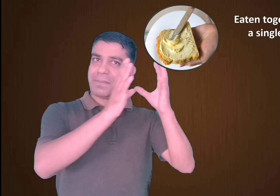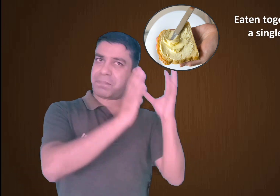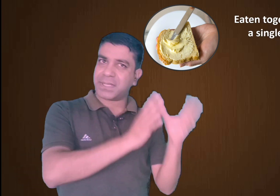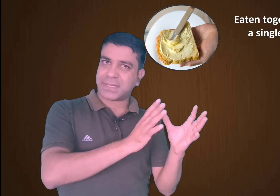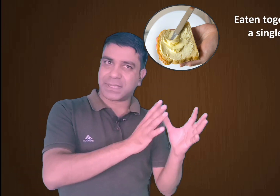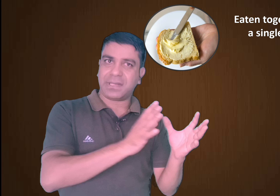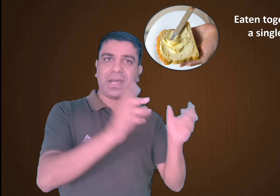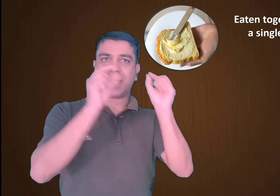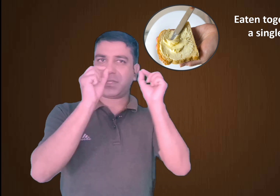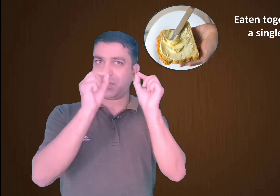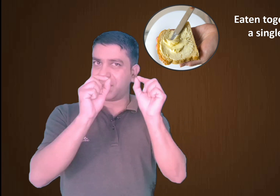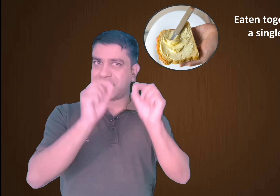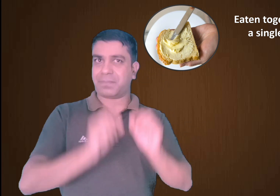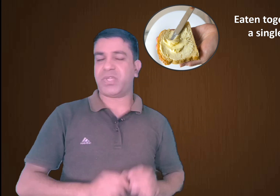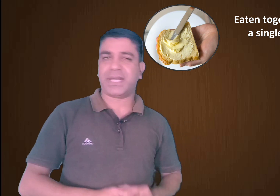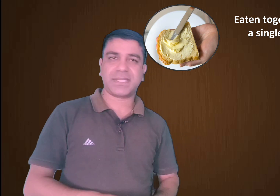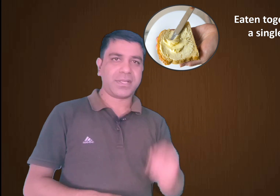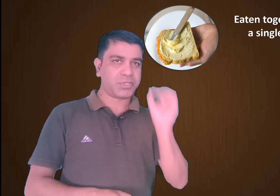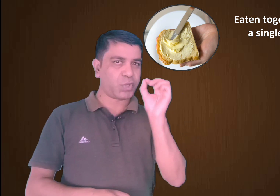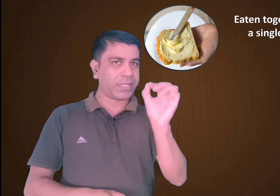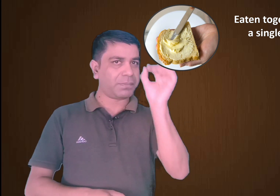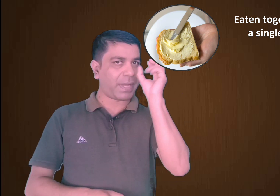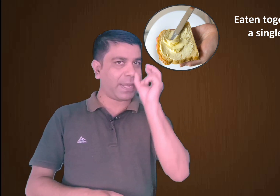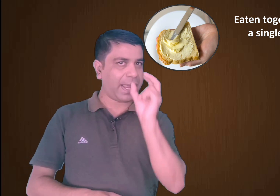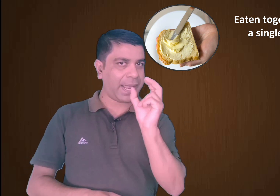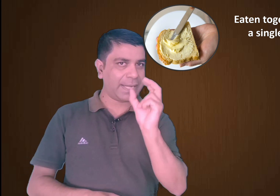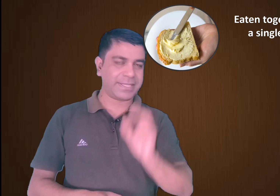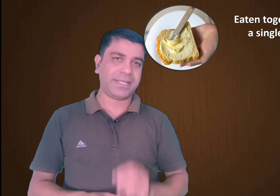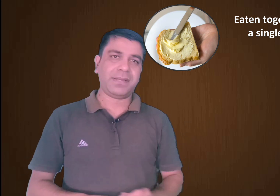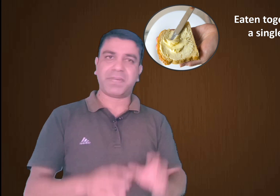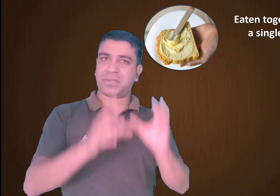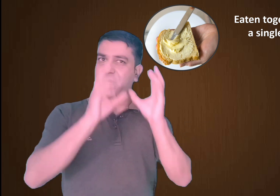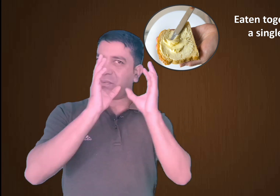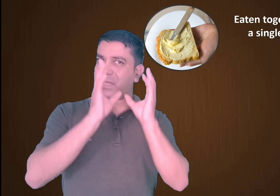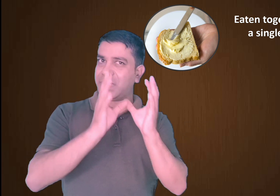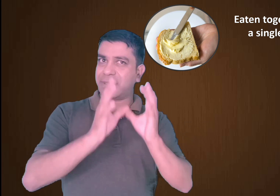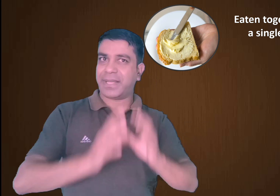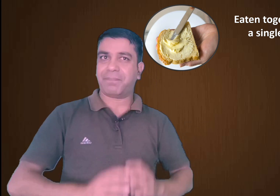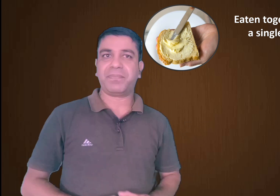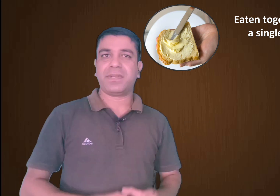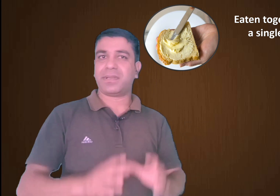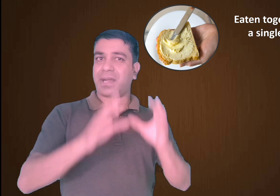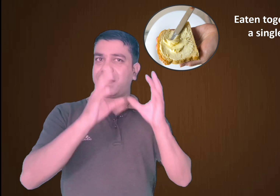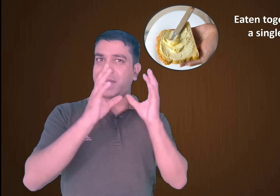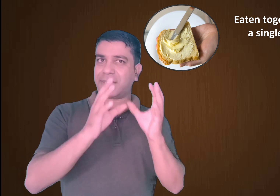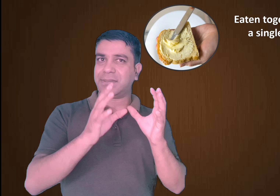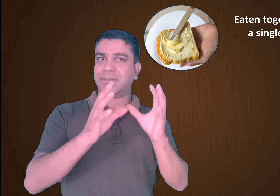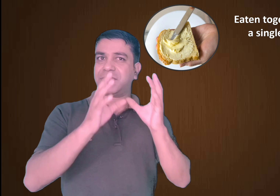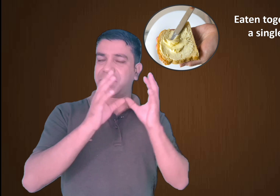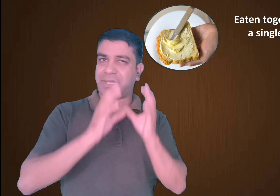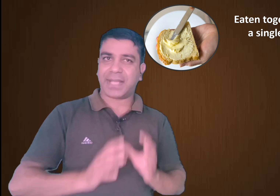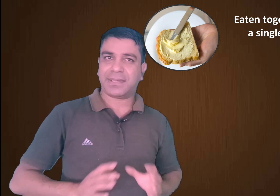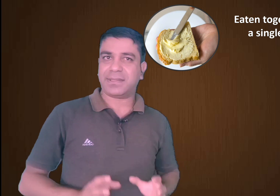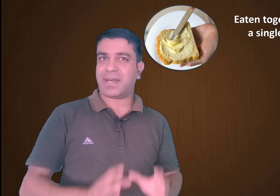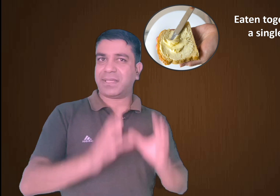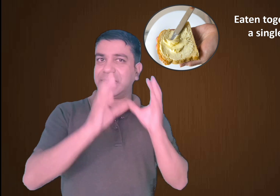and butter are two subjects joined by and, but when you eat them, they are taken together, they are